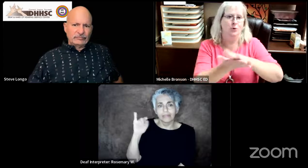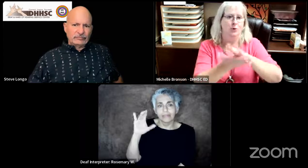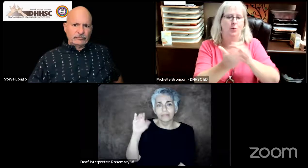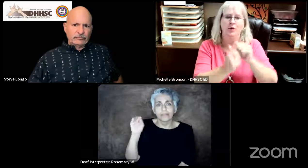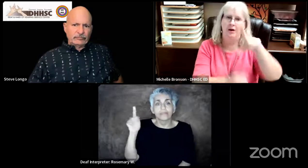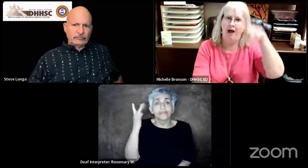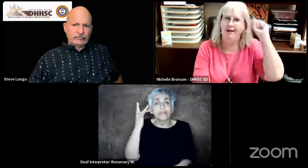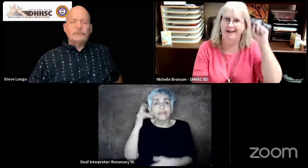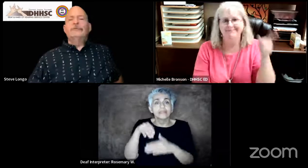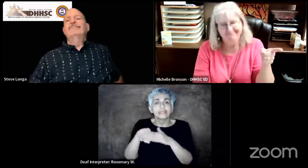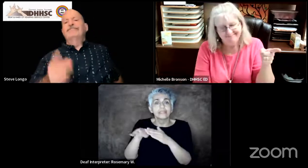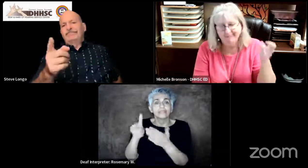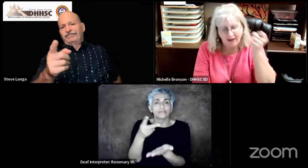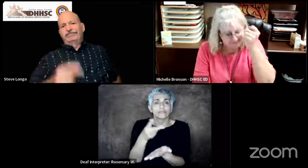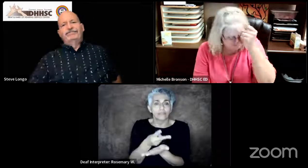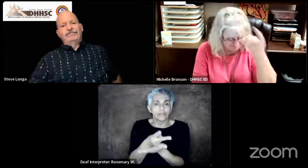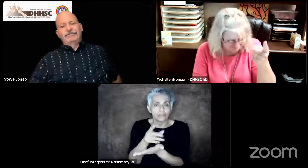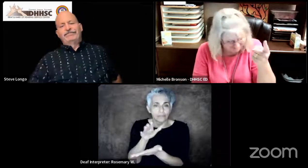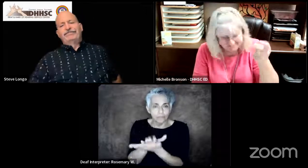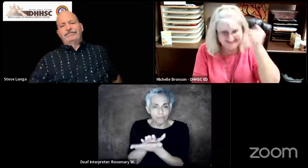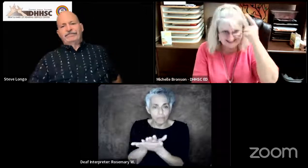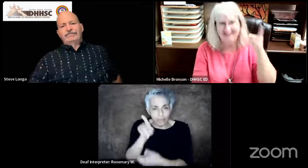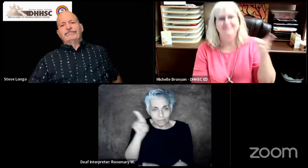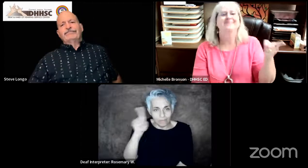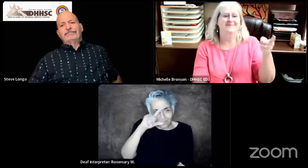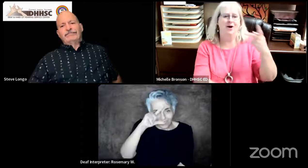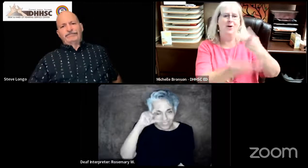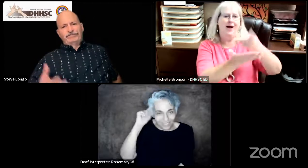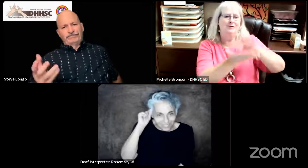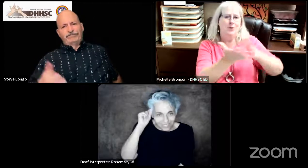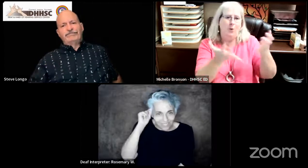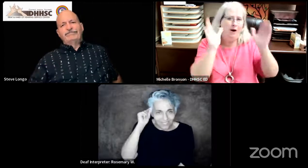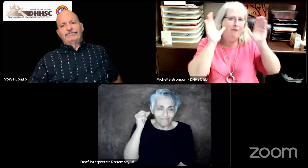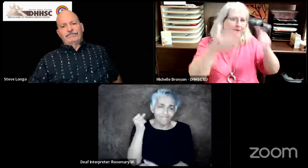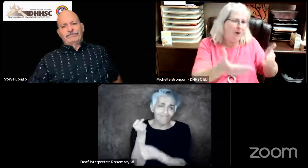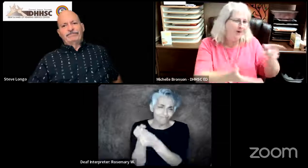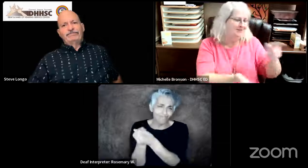stepped down because going to